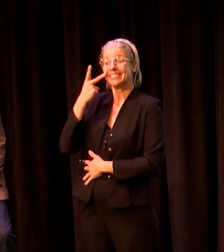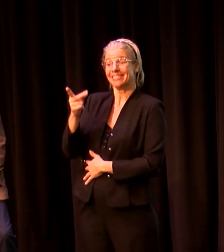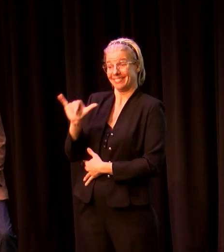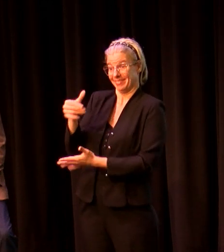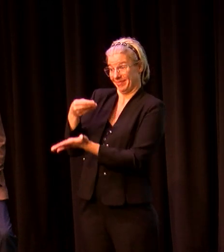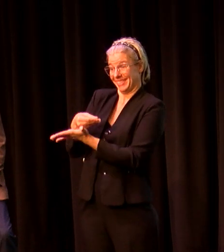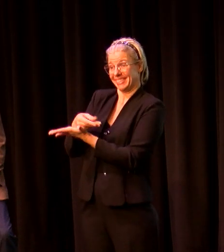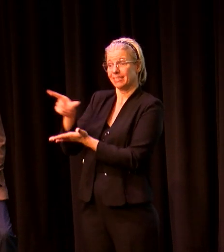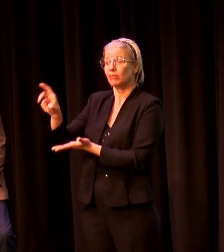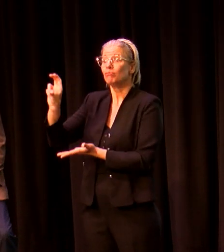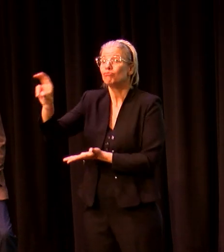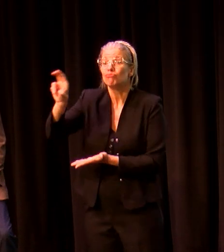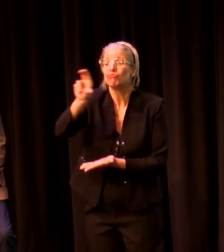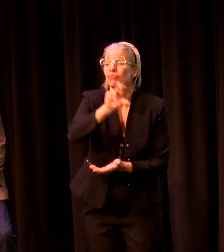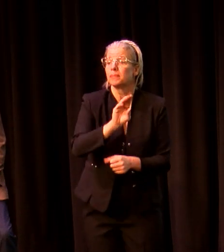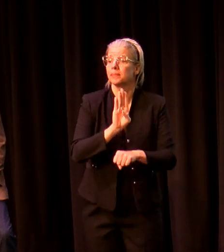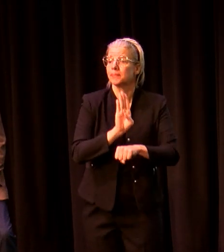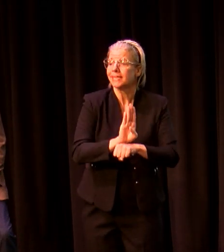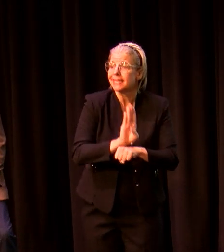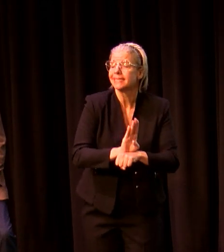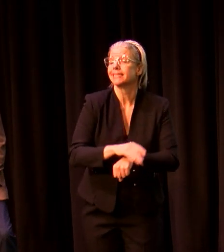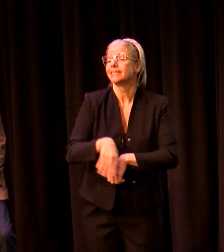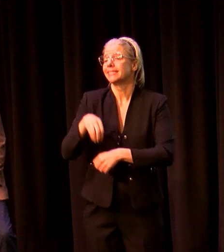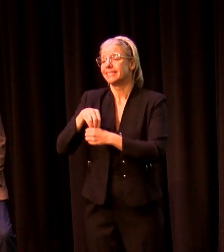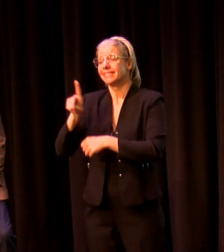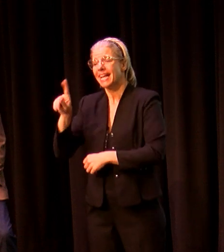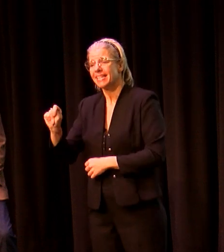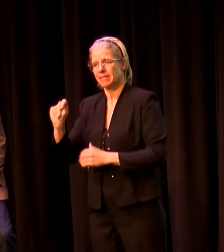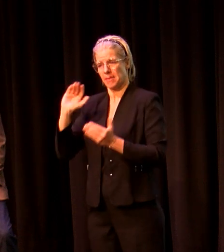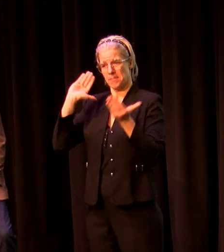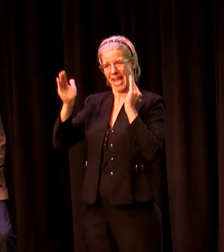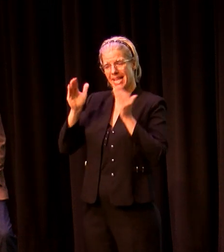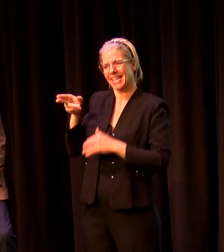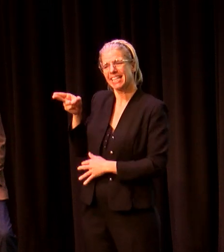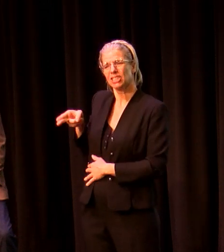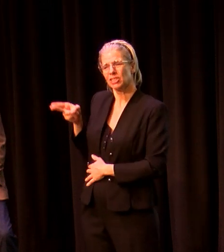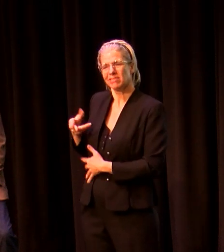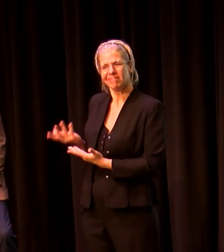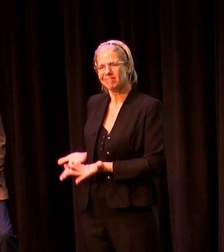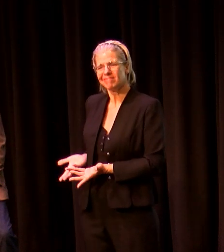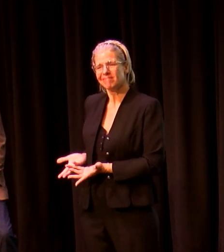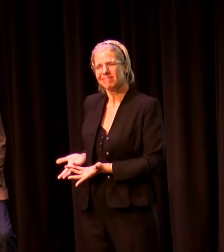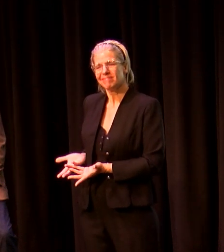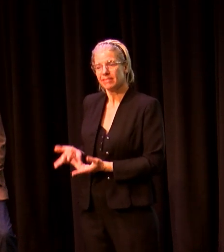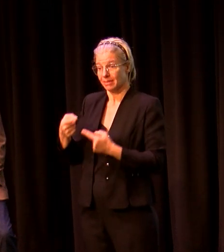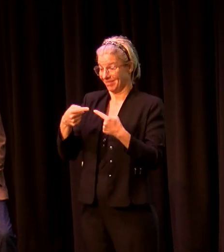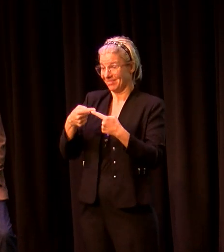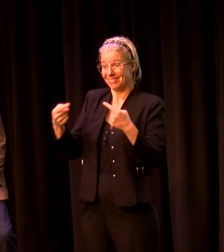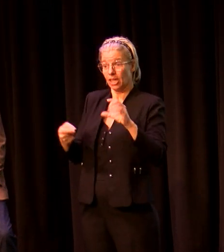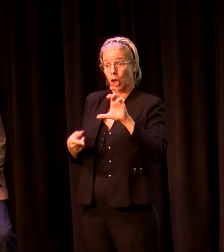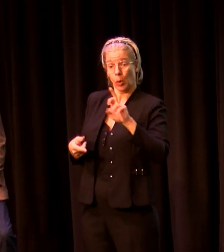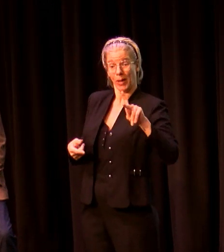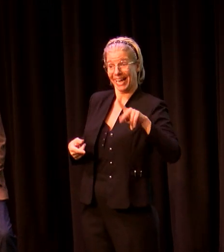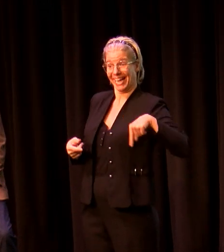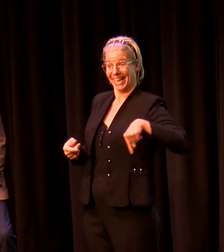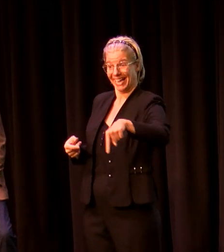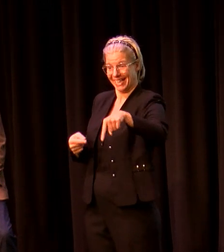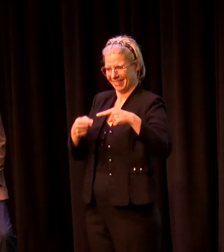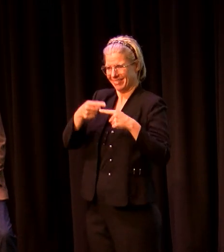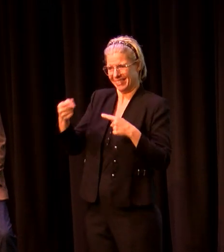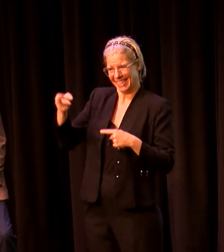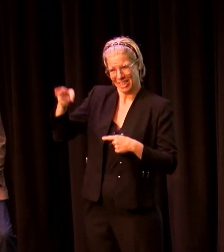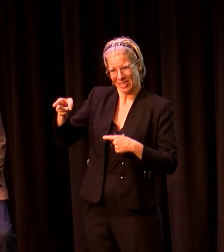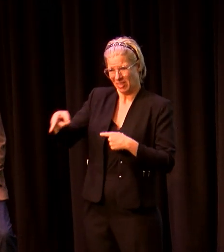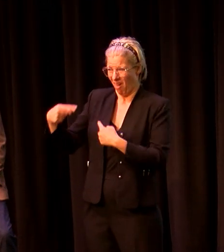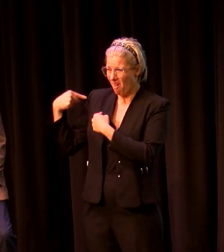are downtown versus the historical district on the other side of the creek, which historically has been for African